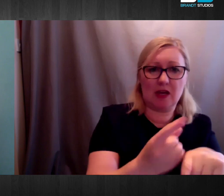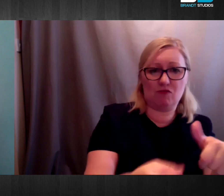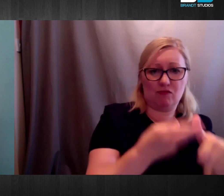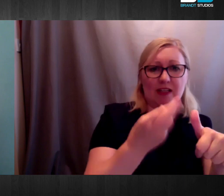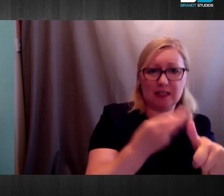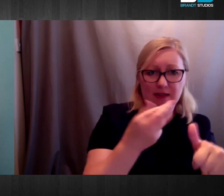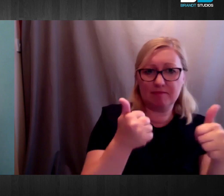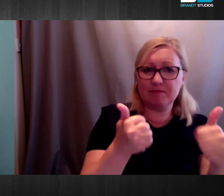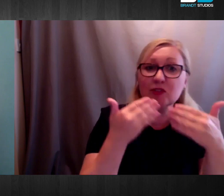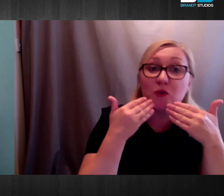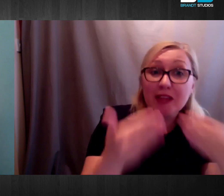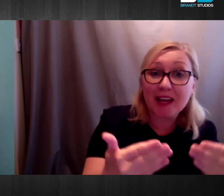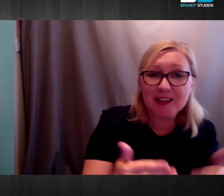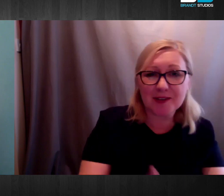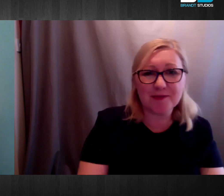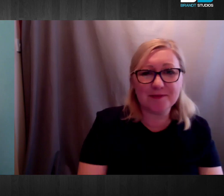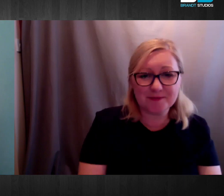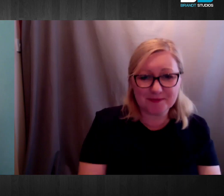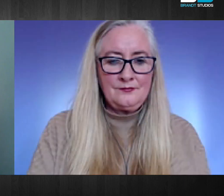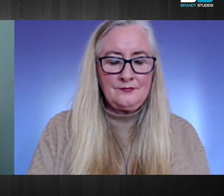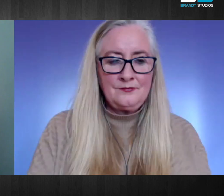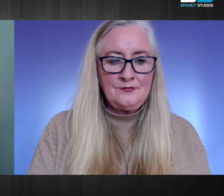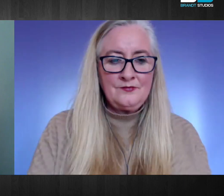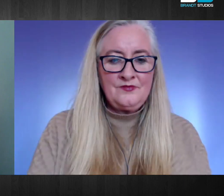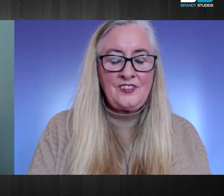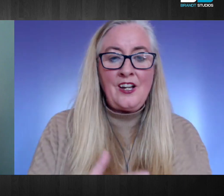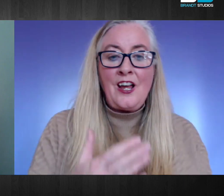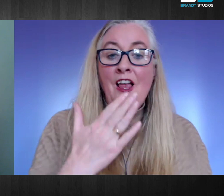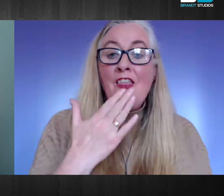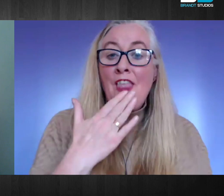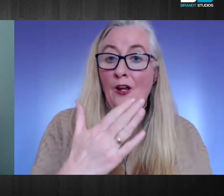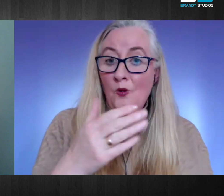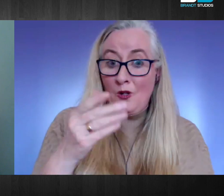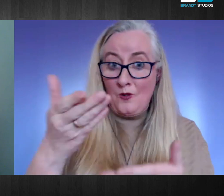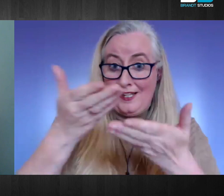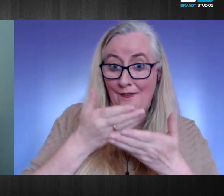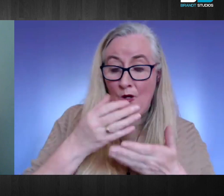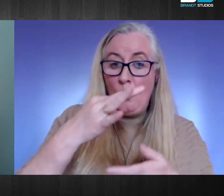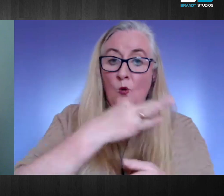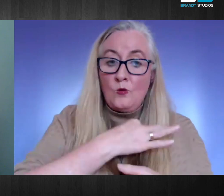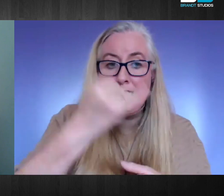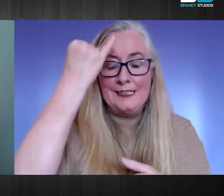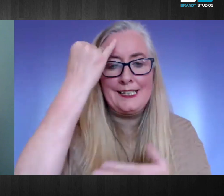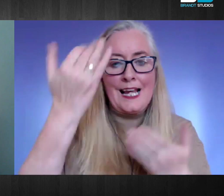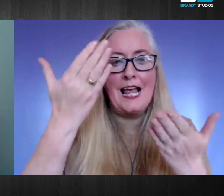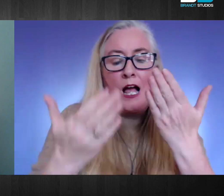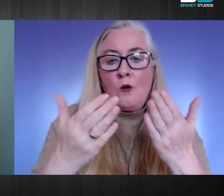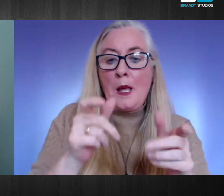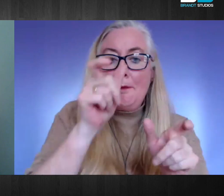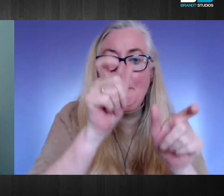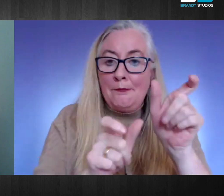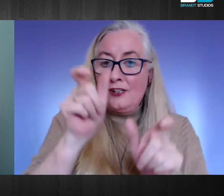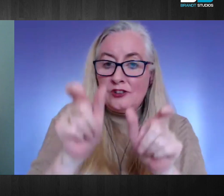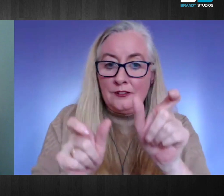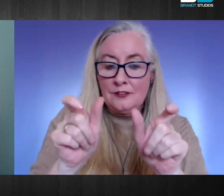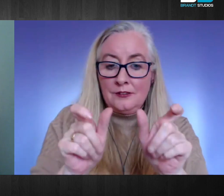Excellent, Eric. You've really given us a good idea there of how the patient body feel